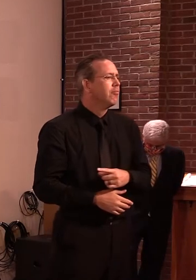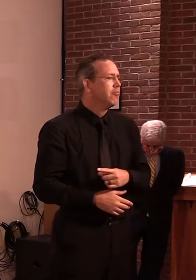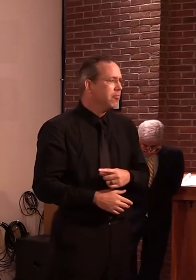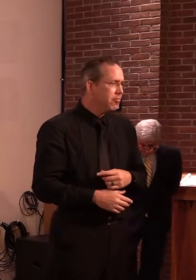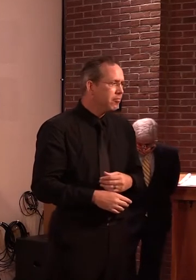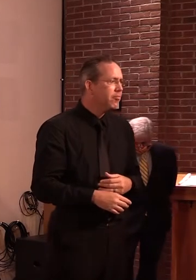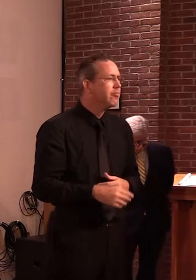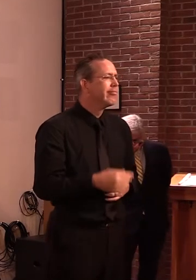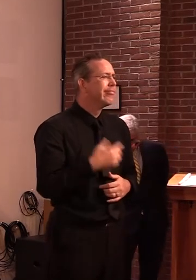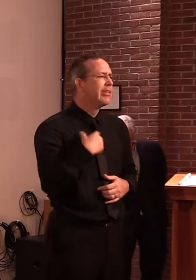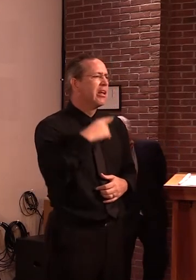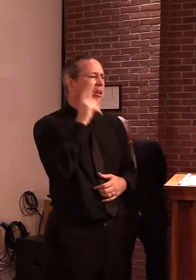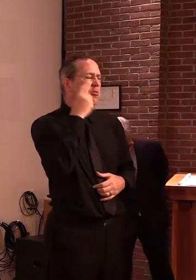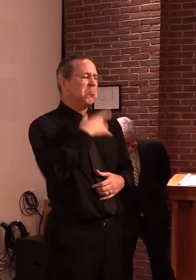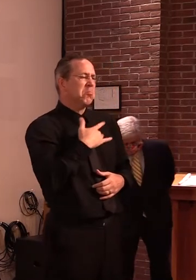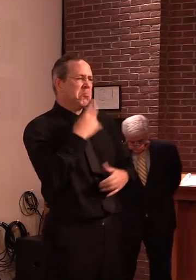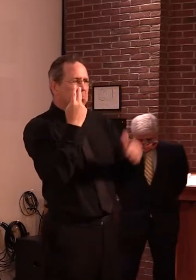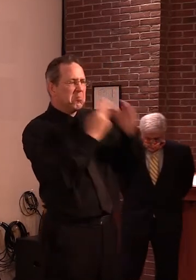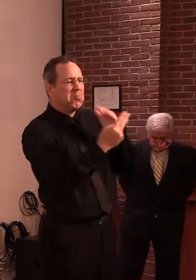Thank you.